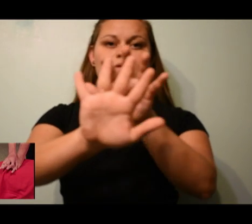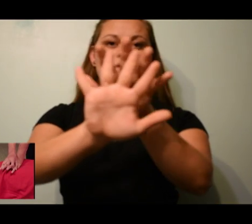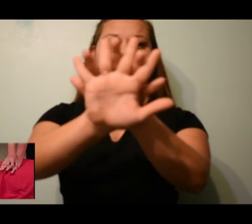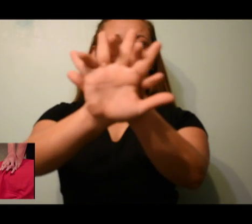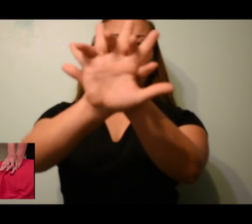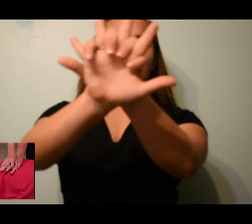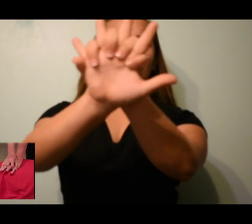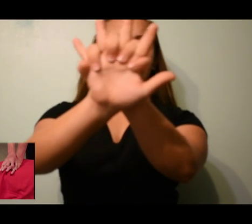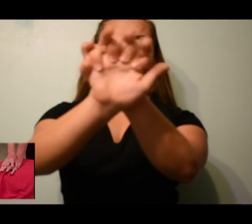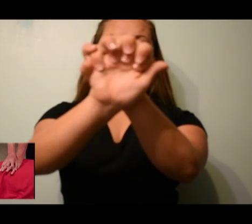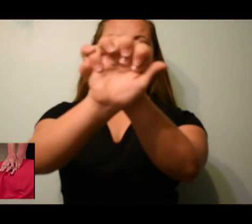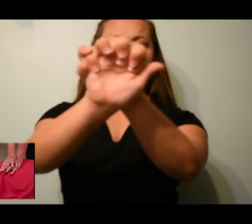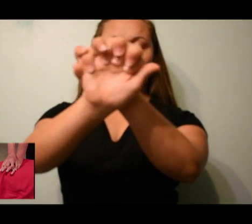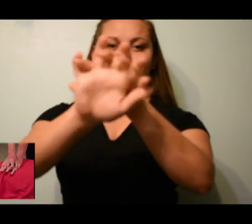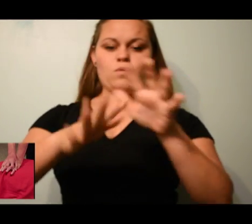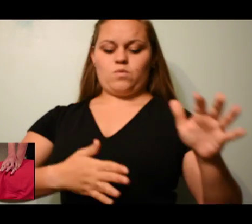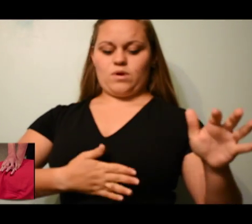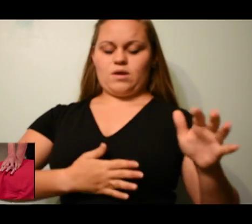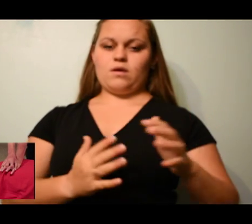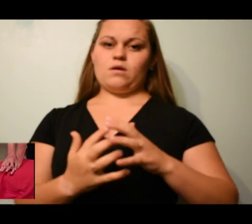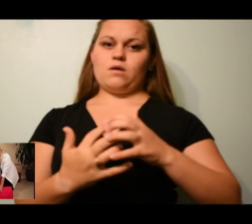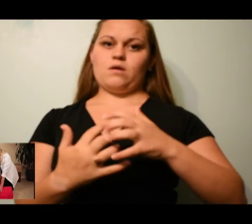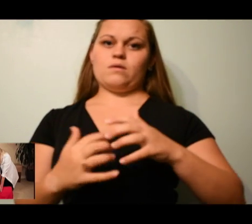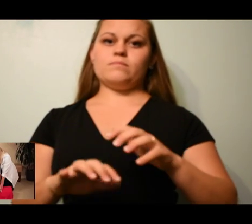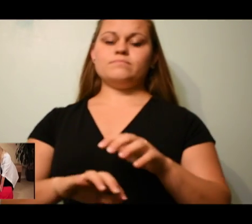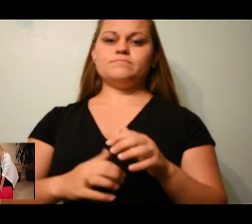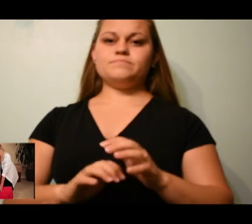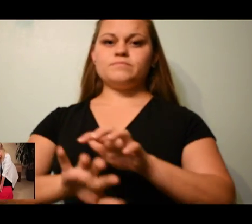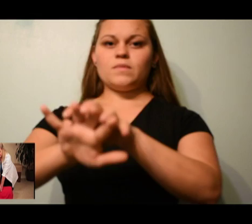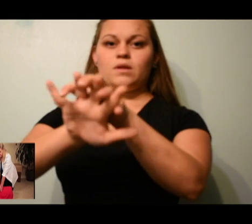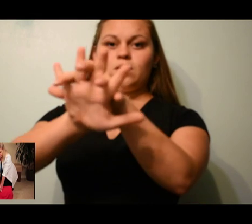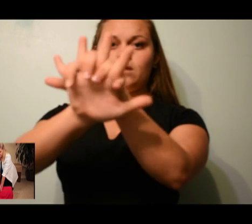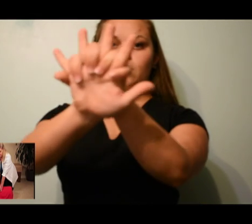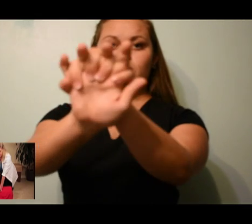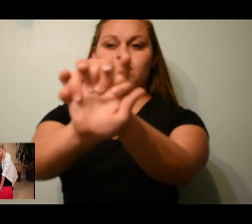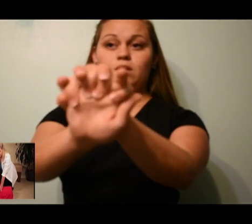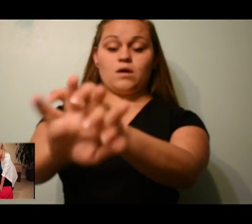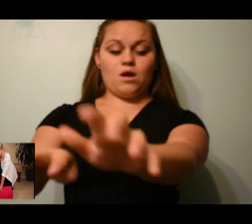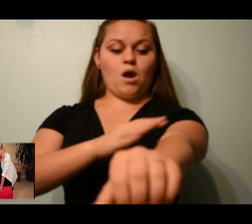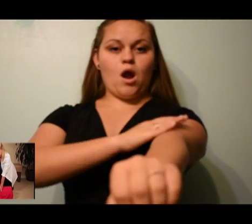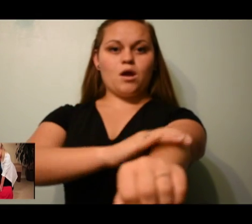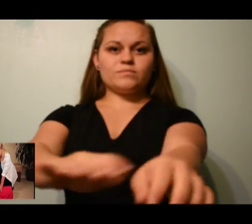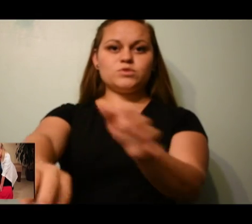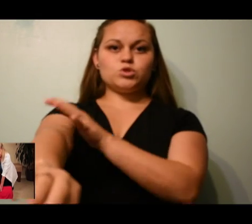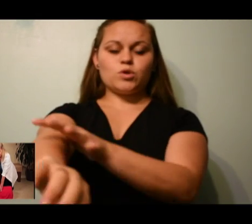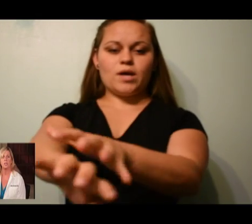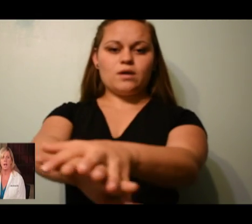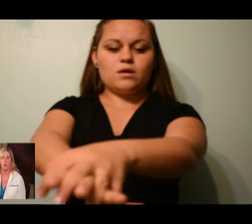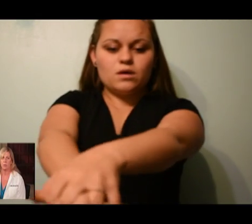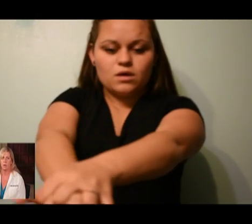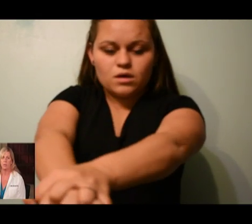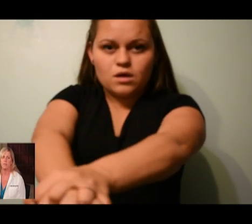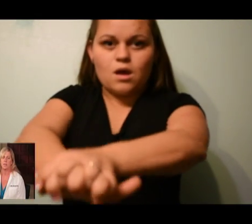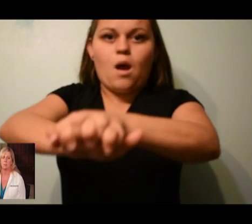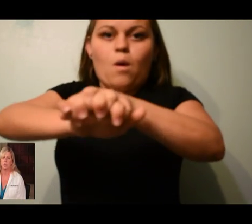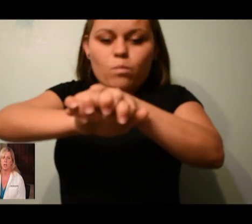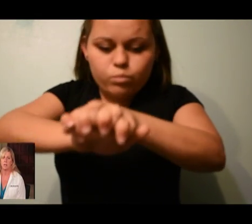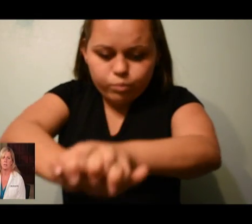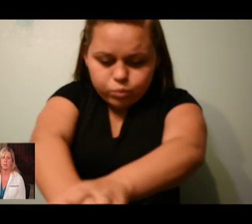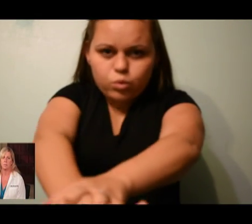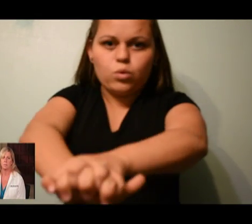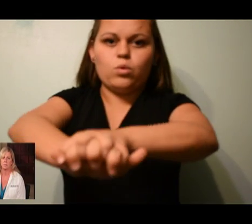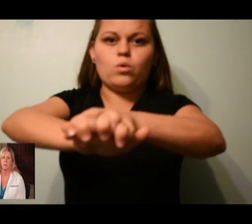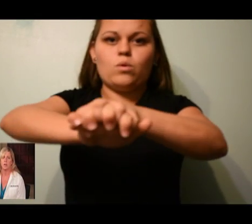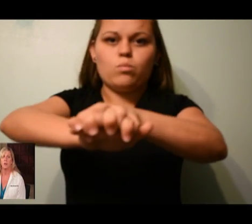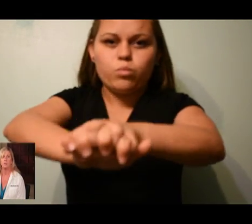support. With your arms straight and your shoulders positioned over the victim's chest, push down on the victim's